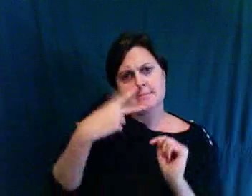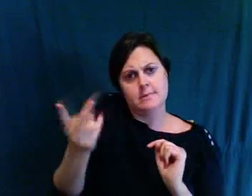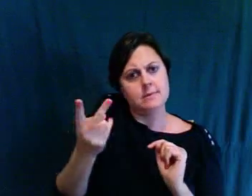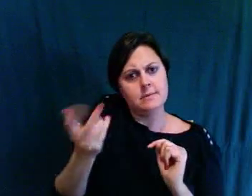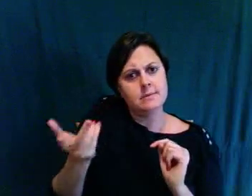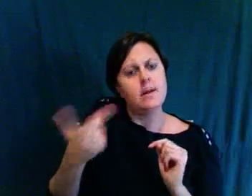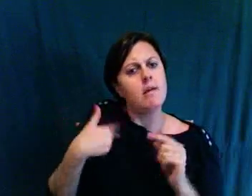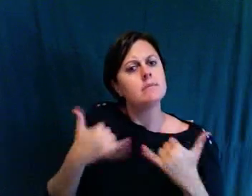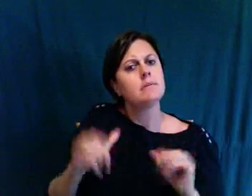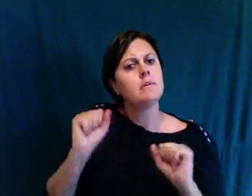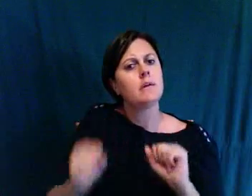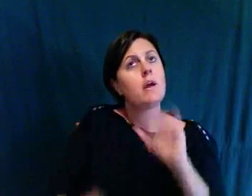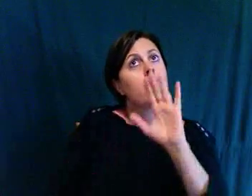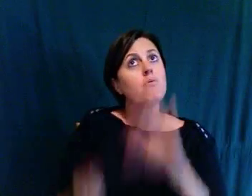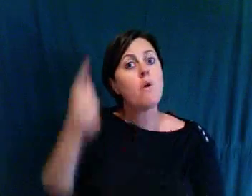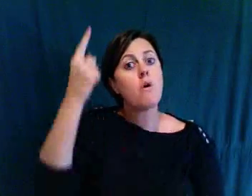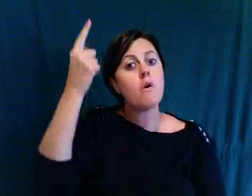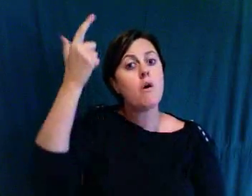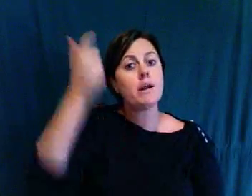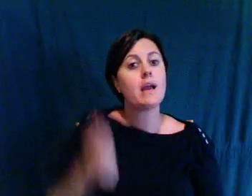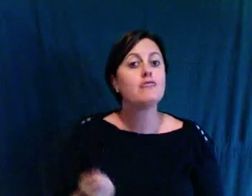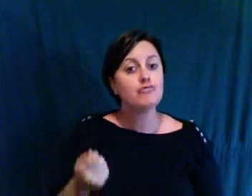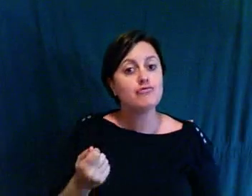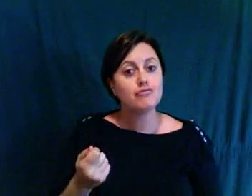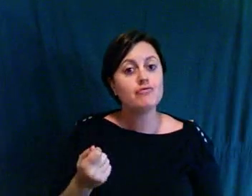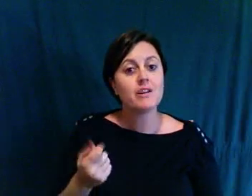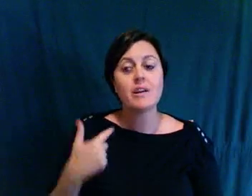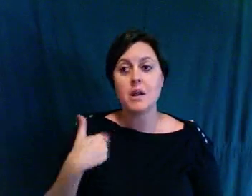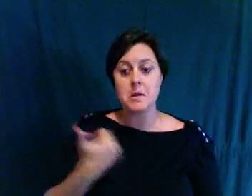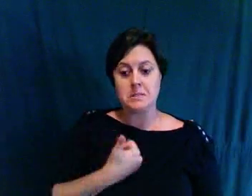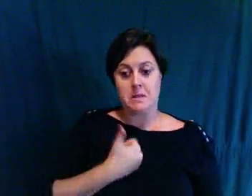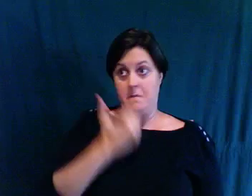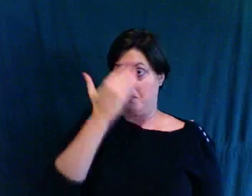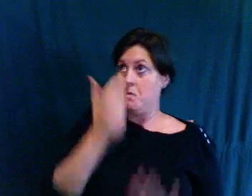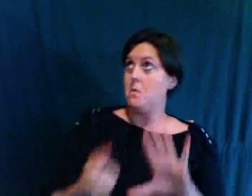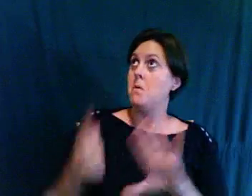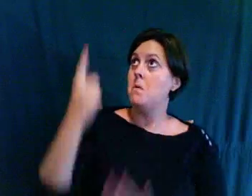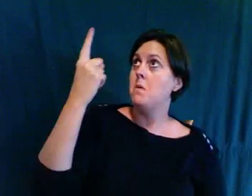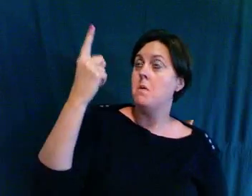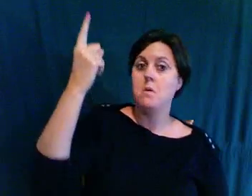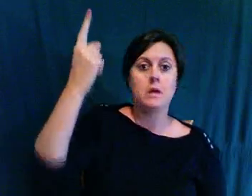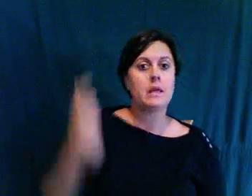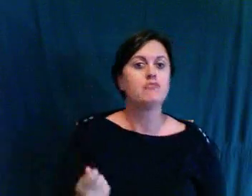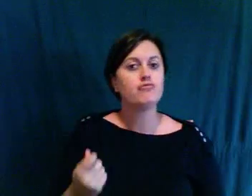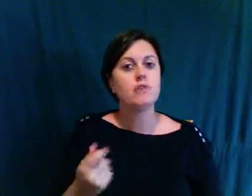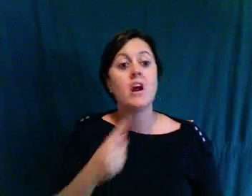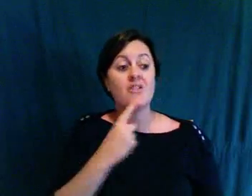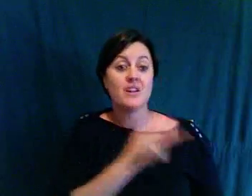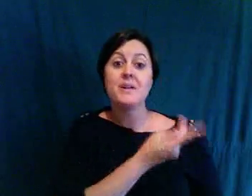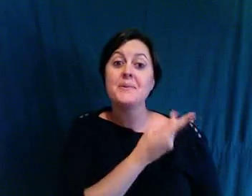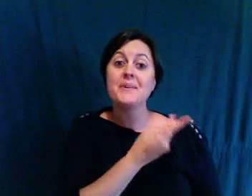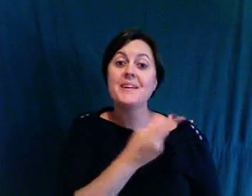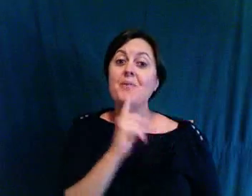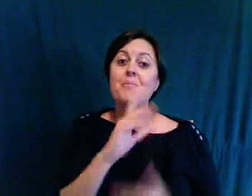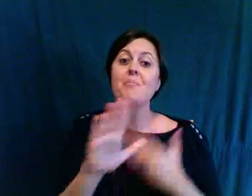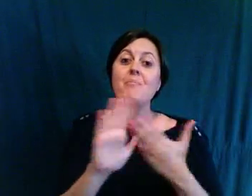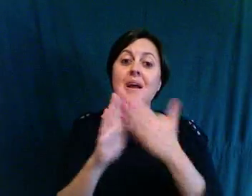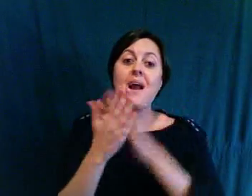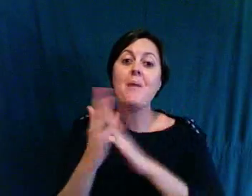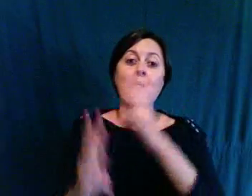As long as I threw it myself and knew where it was, I could catch that baton, and Allie and I ended up world champion baton twirlers. Now, come on,